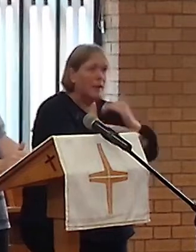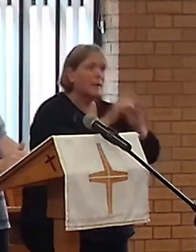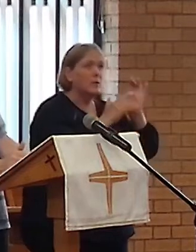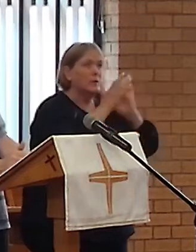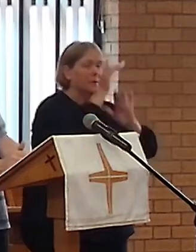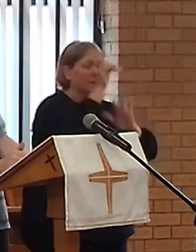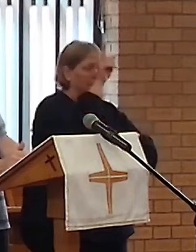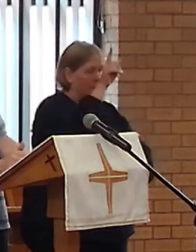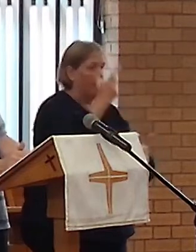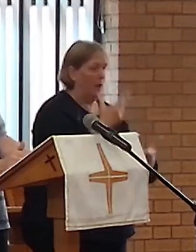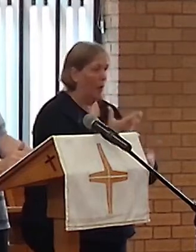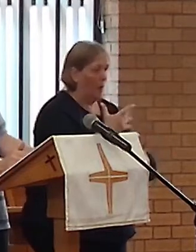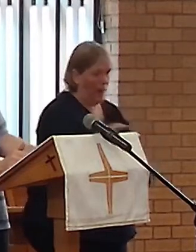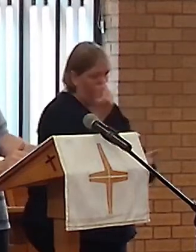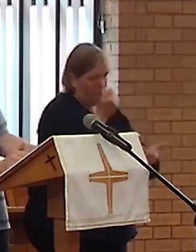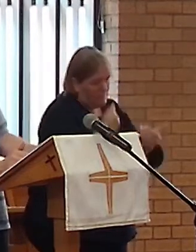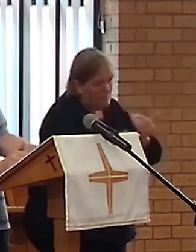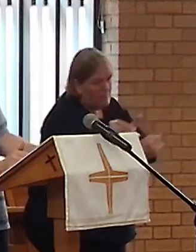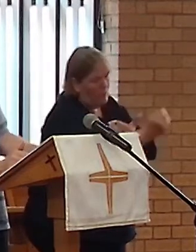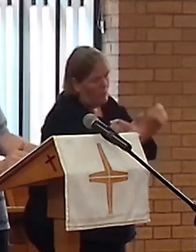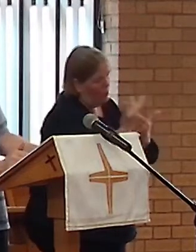result.